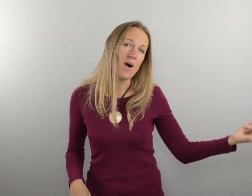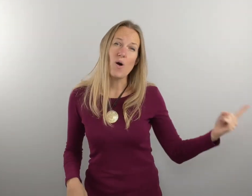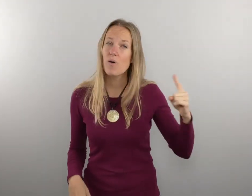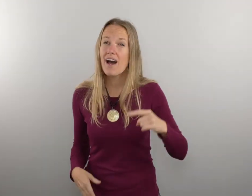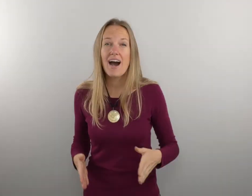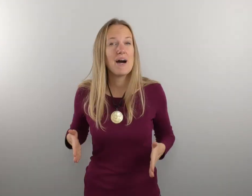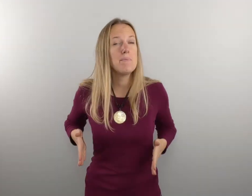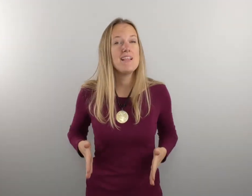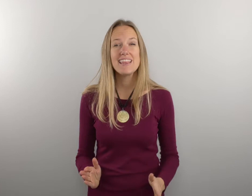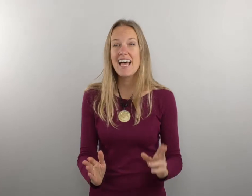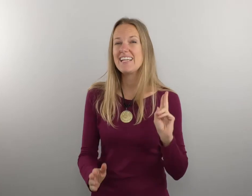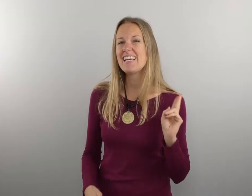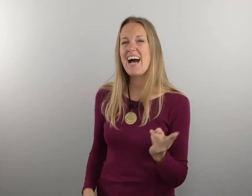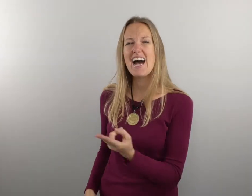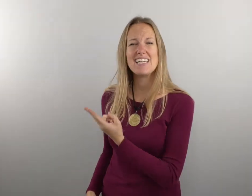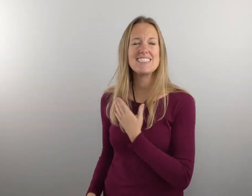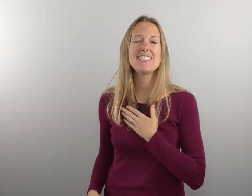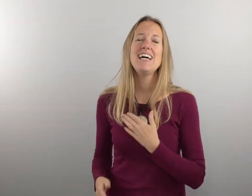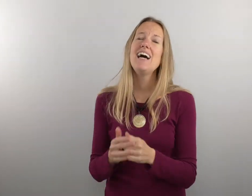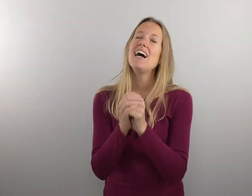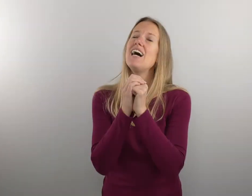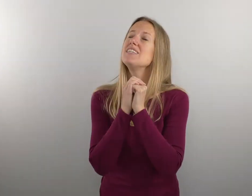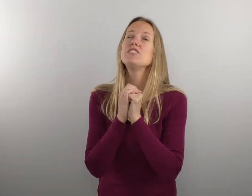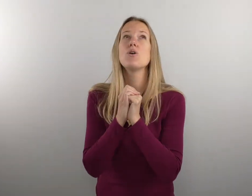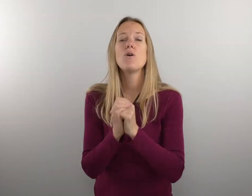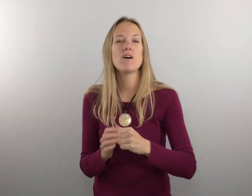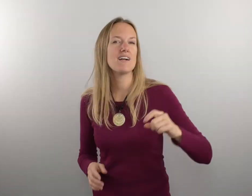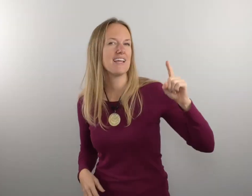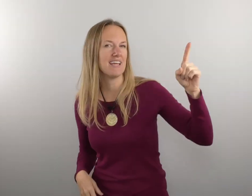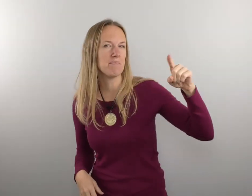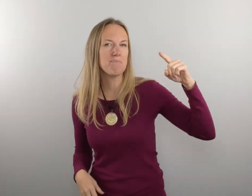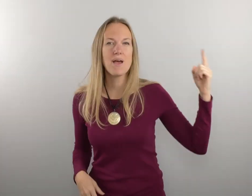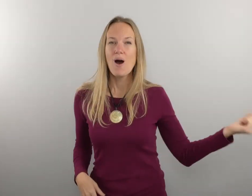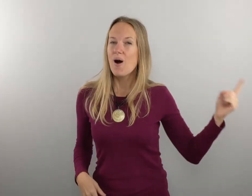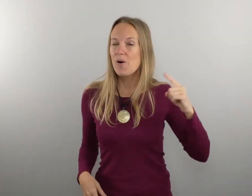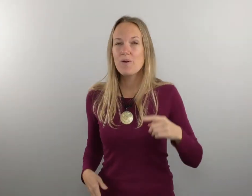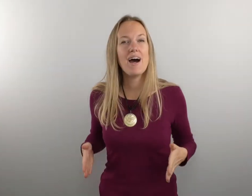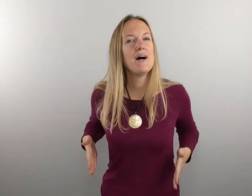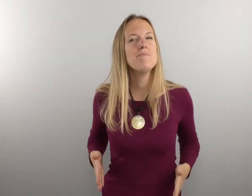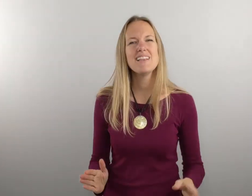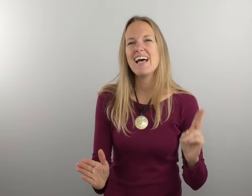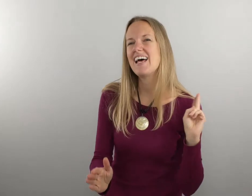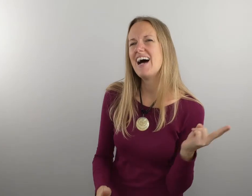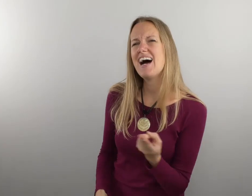Oh come, let us adore him. Oh come, let